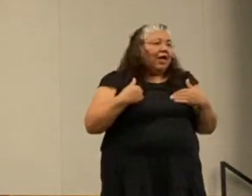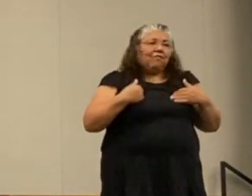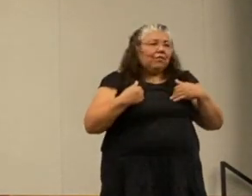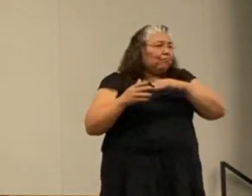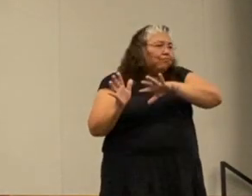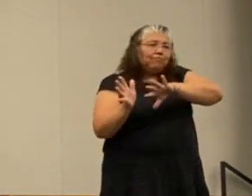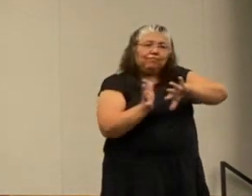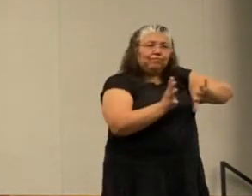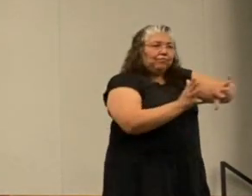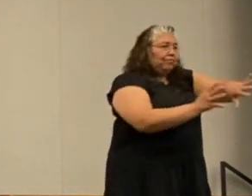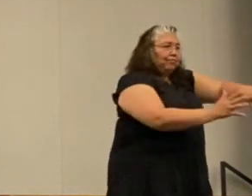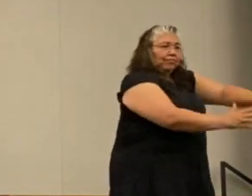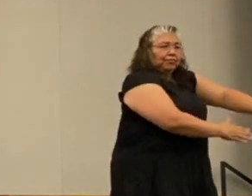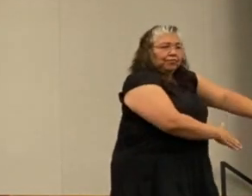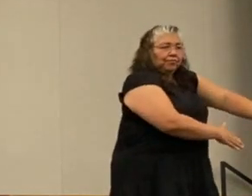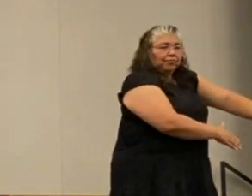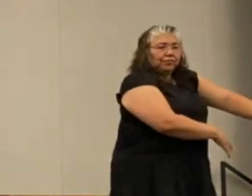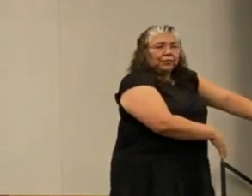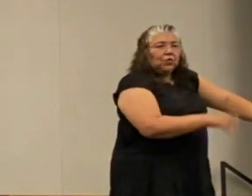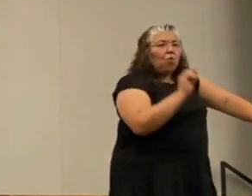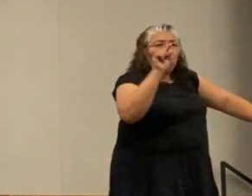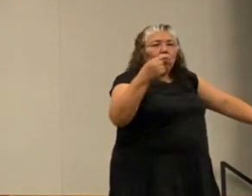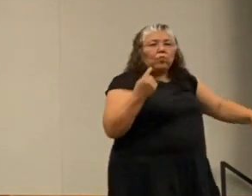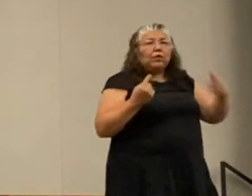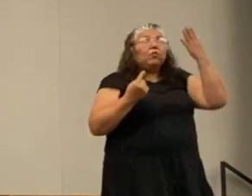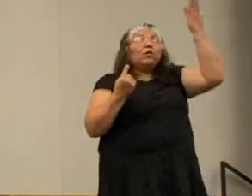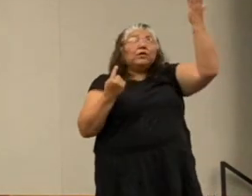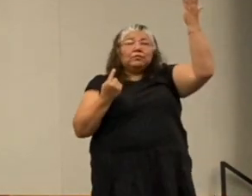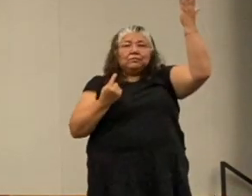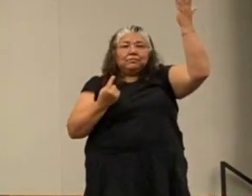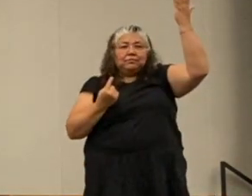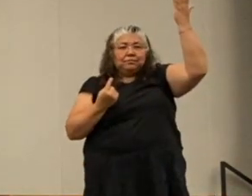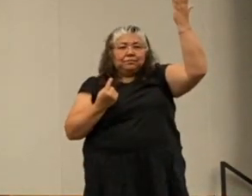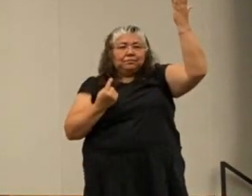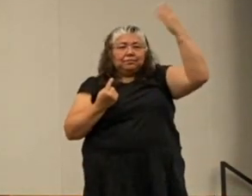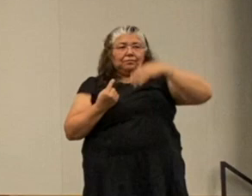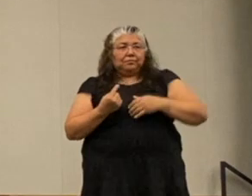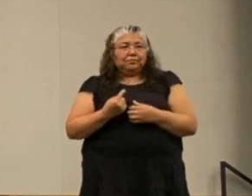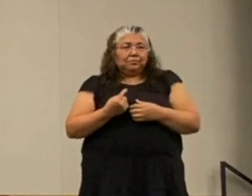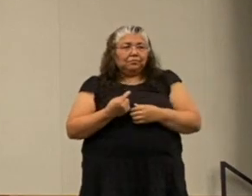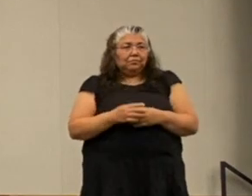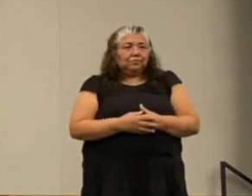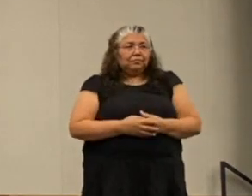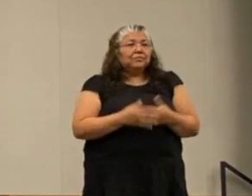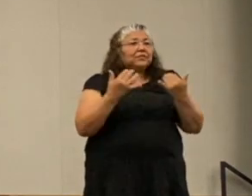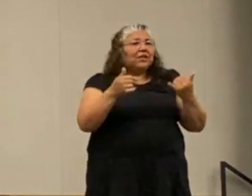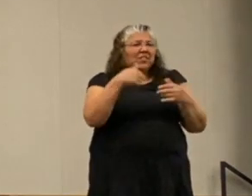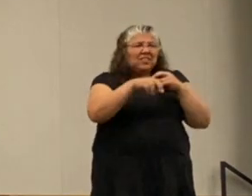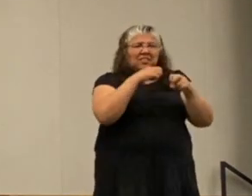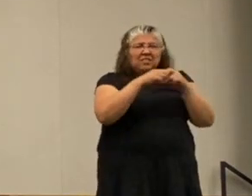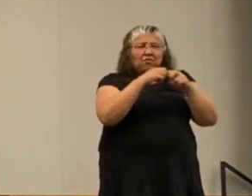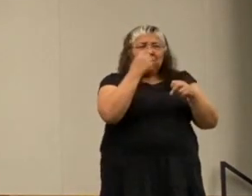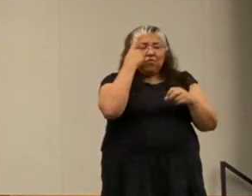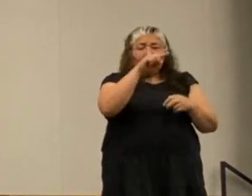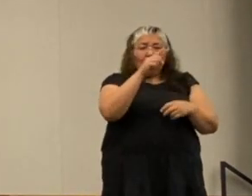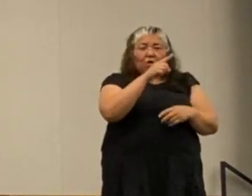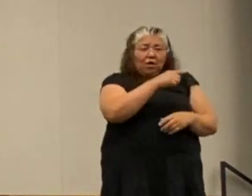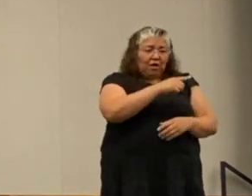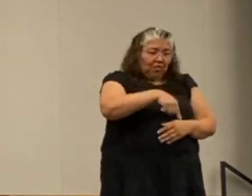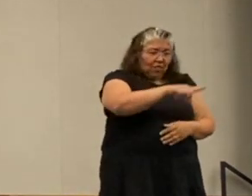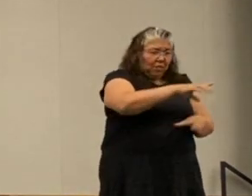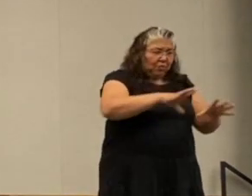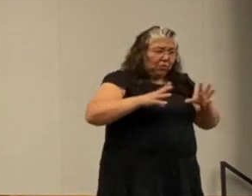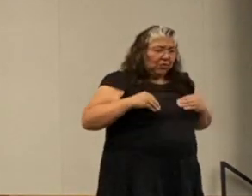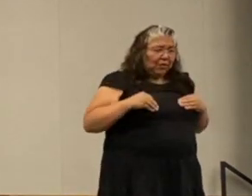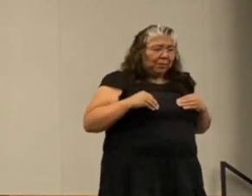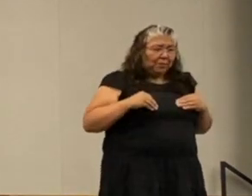can only have me. Me. Now, this is difficult for them to accept.